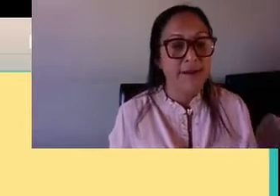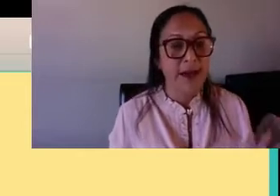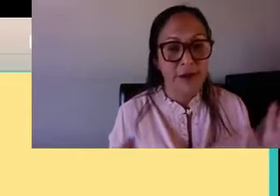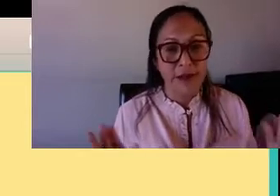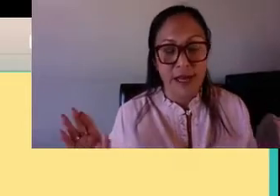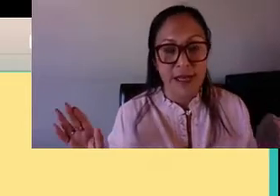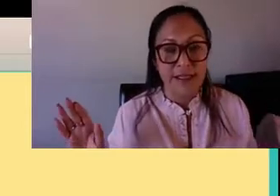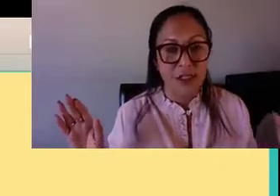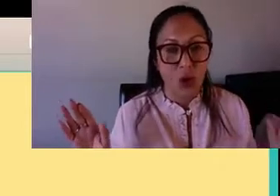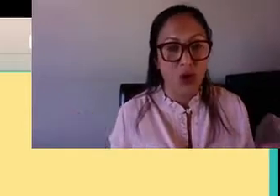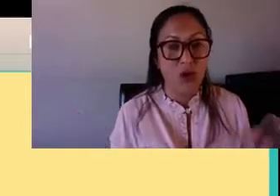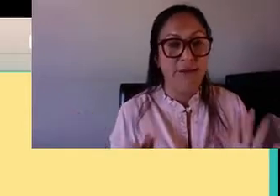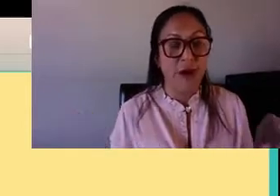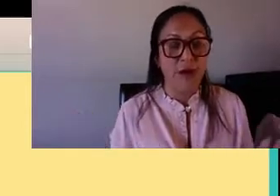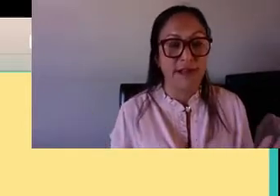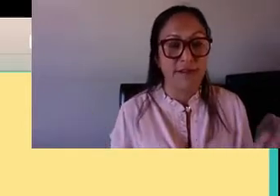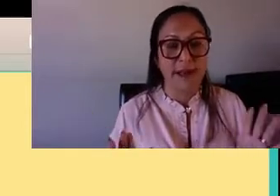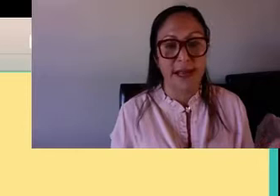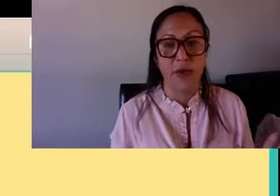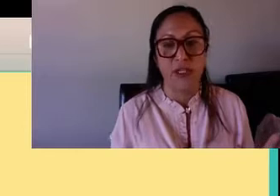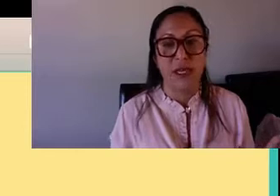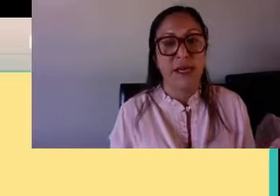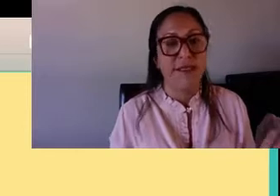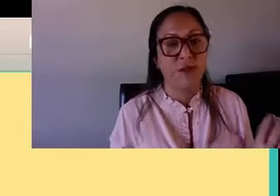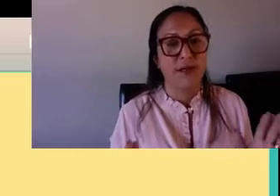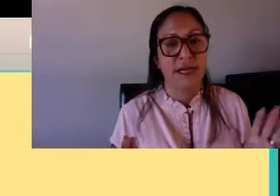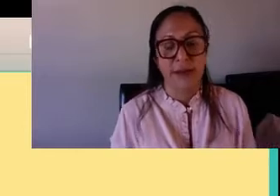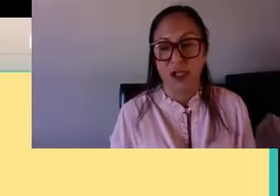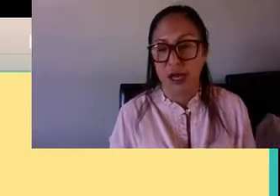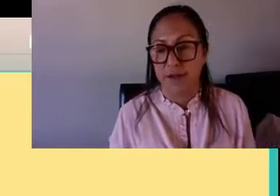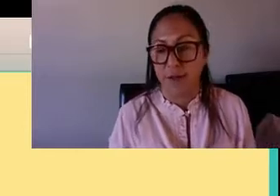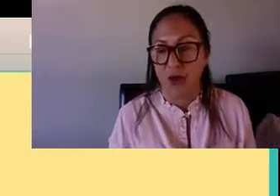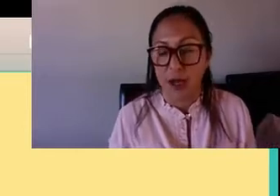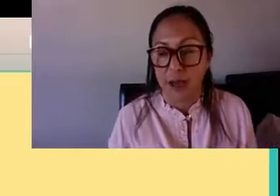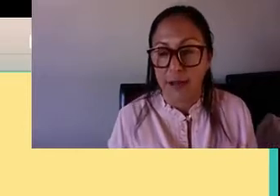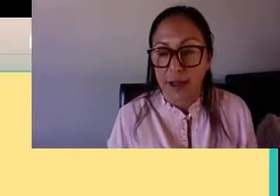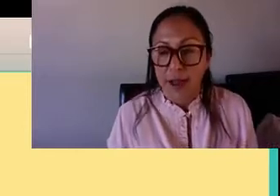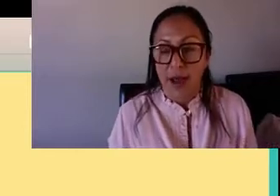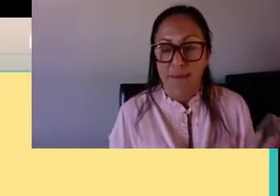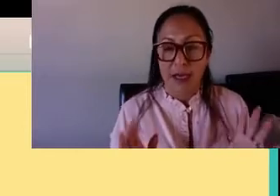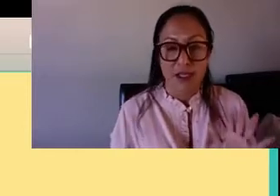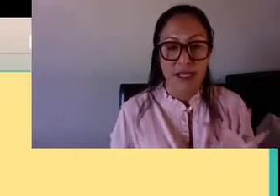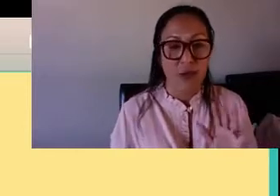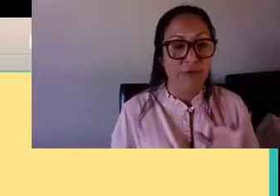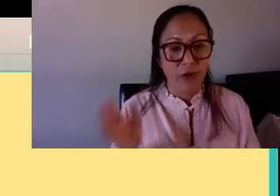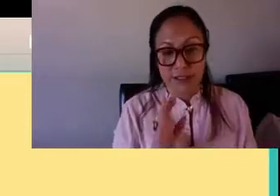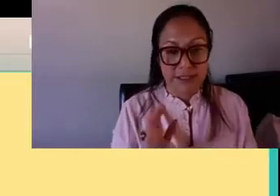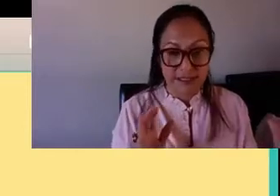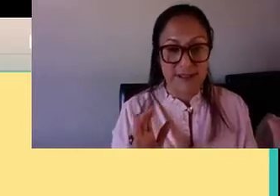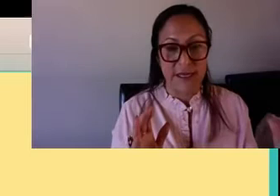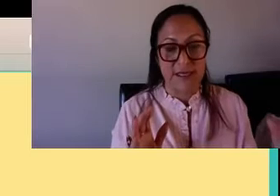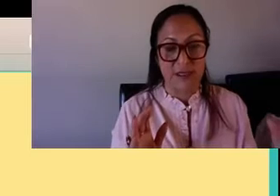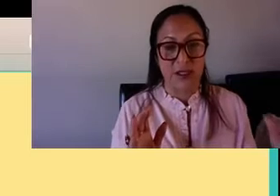And definitely it's totally false that sign language is going to keep the child from talking. Actually, the